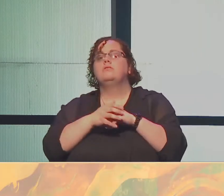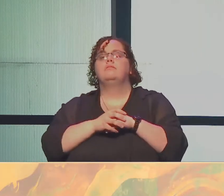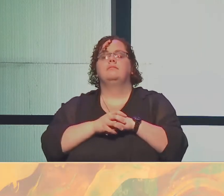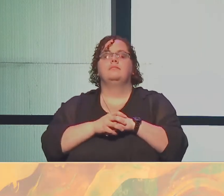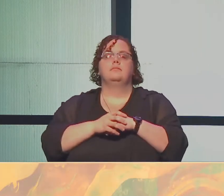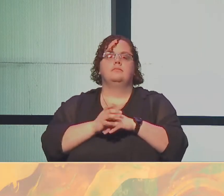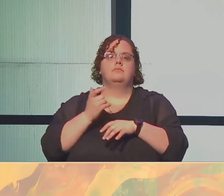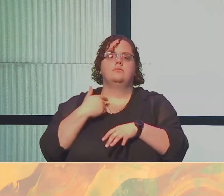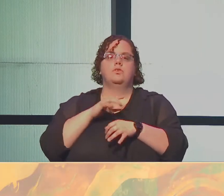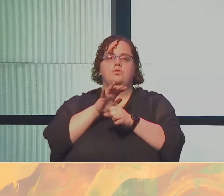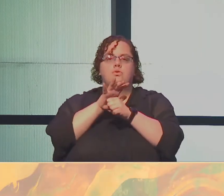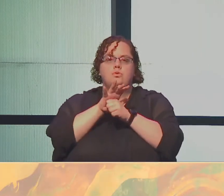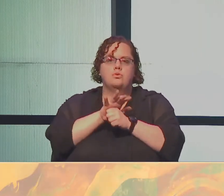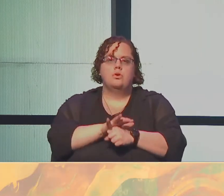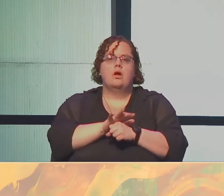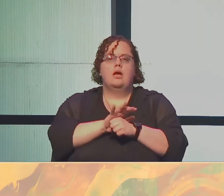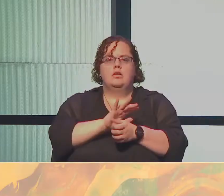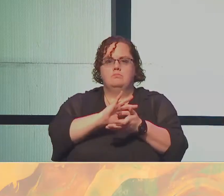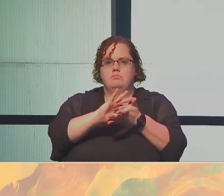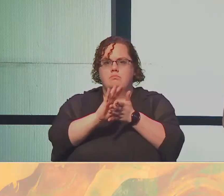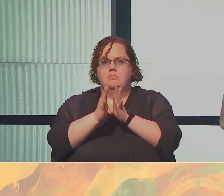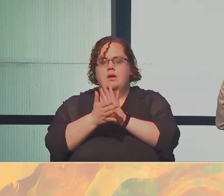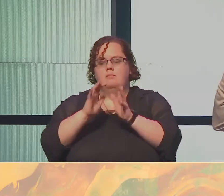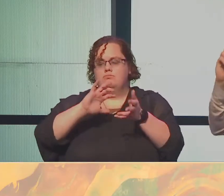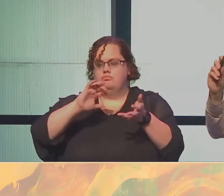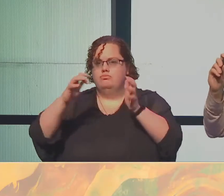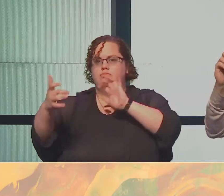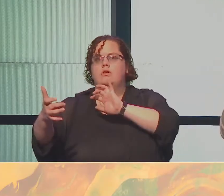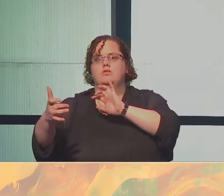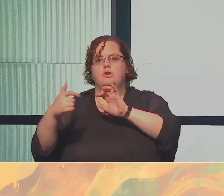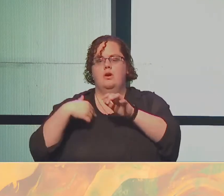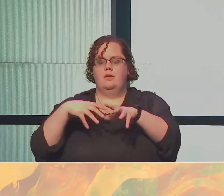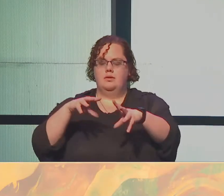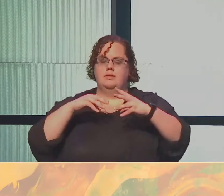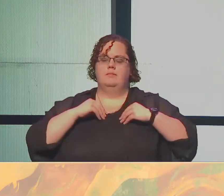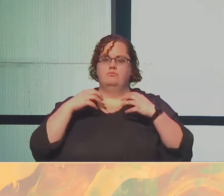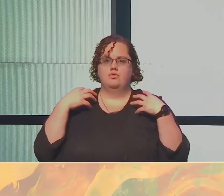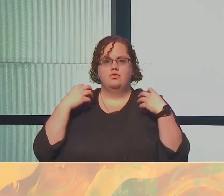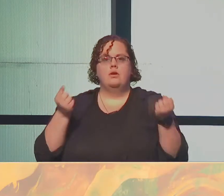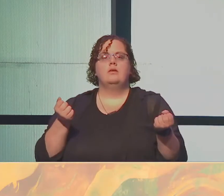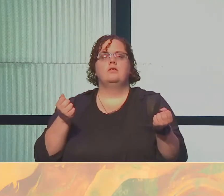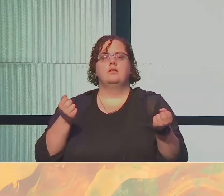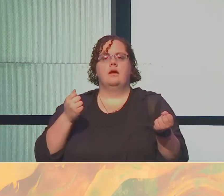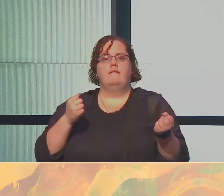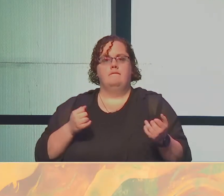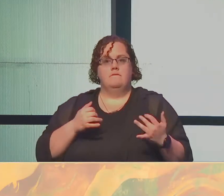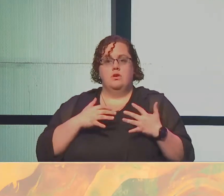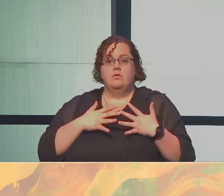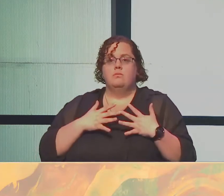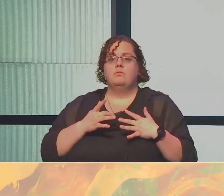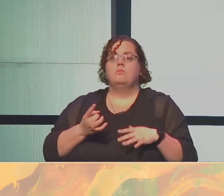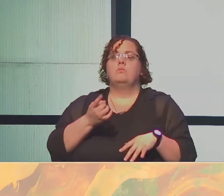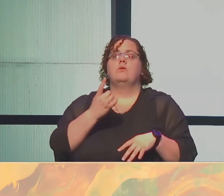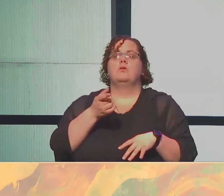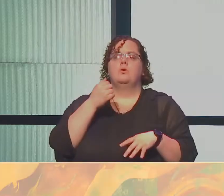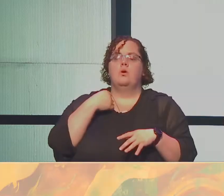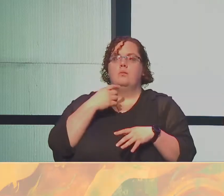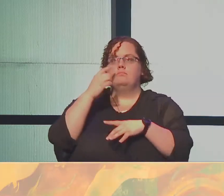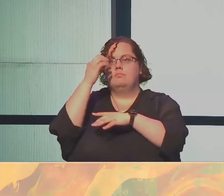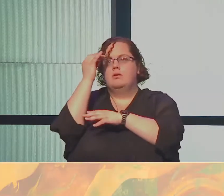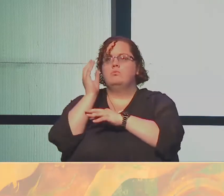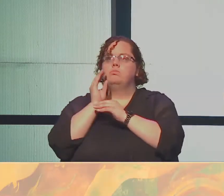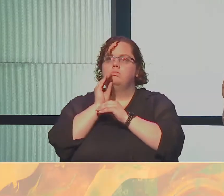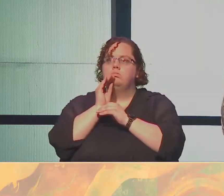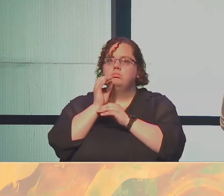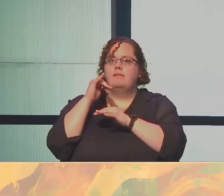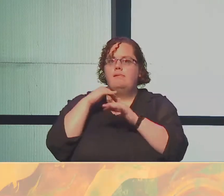whose distress has turned into disaster, may you receive strength. And to the fearful one whose mind whispers lies, may you